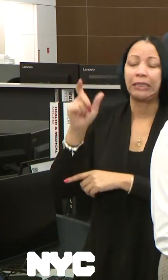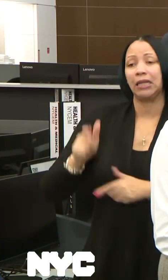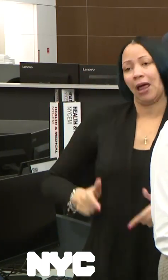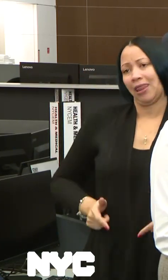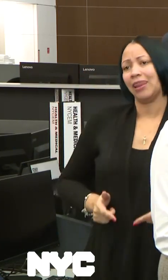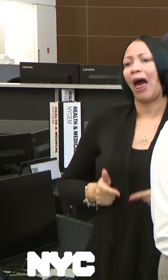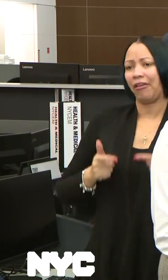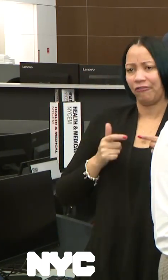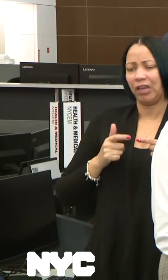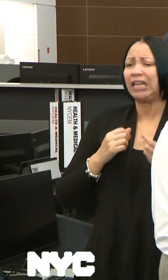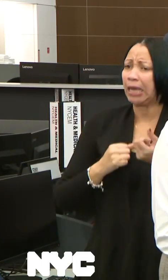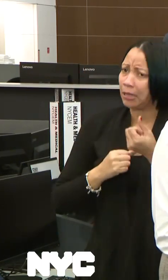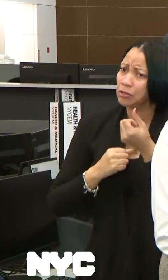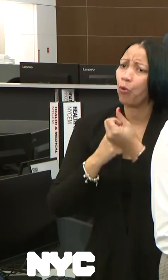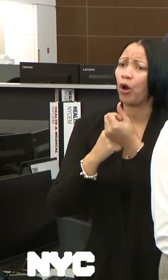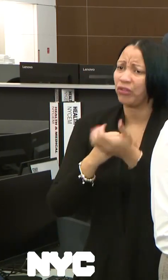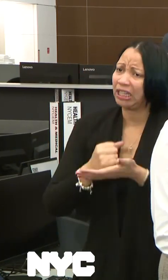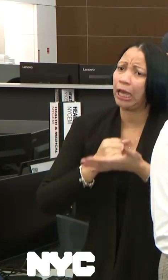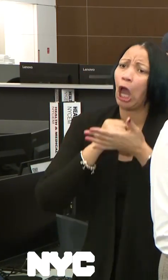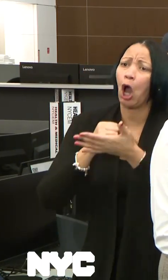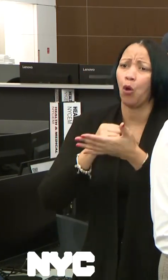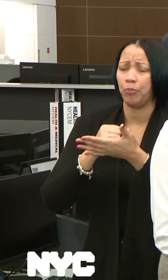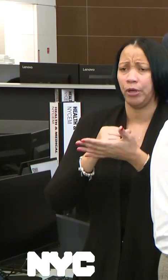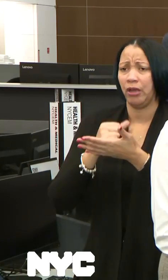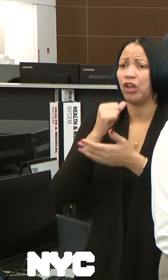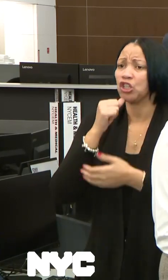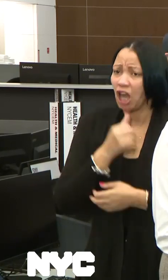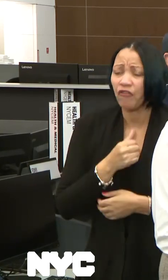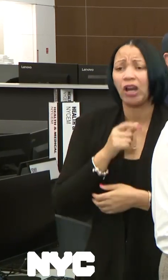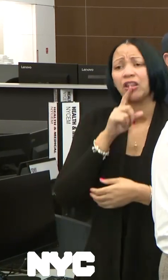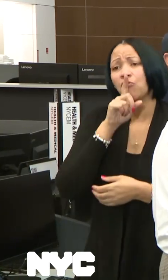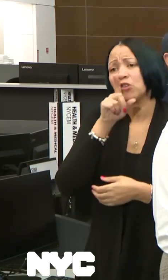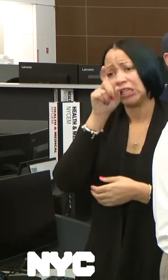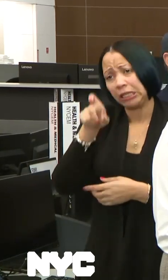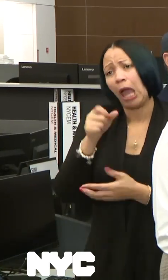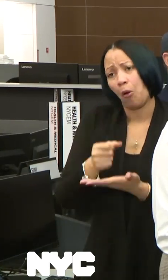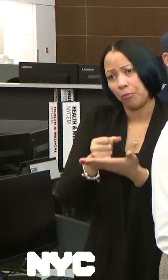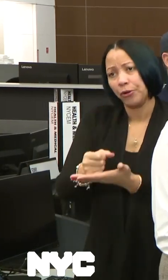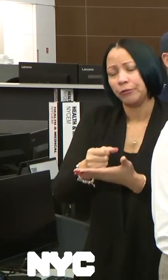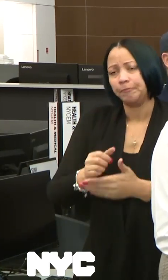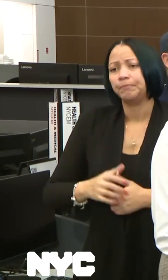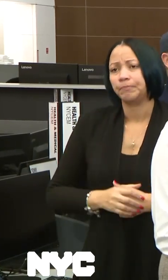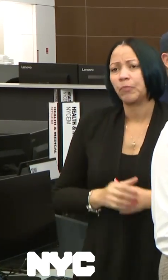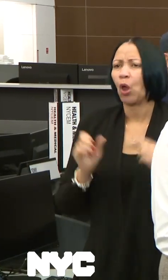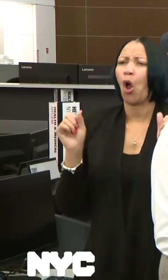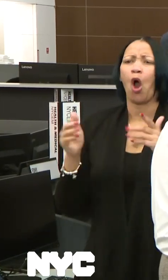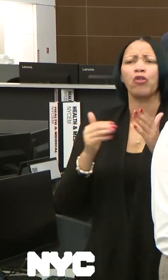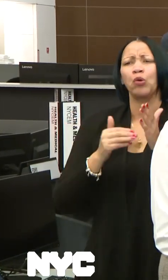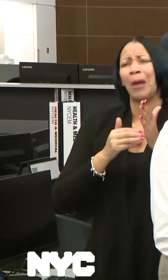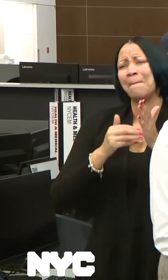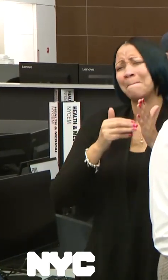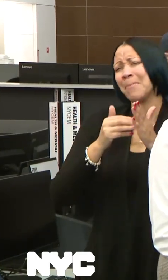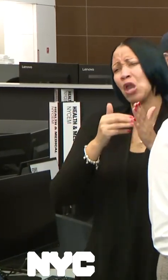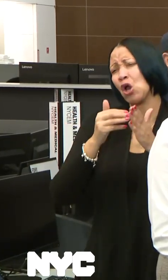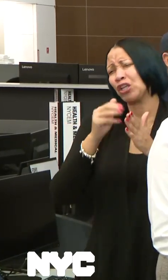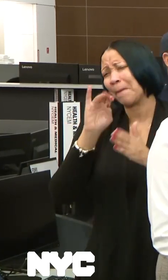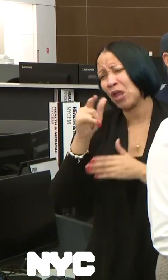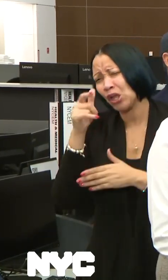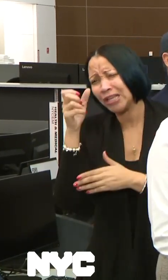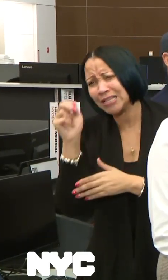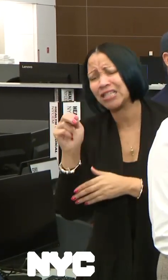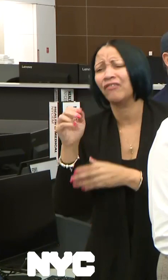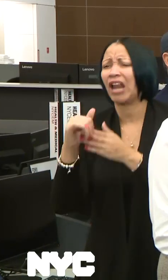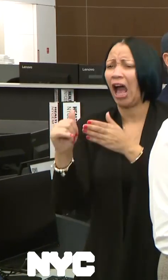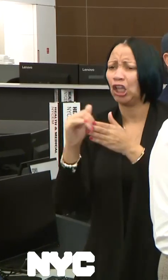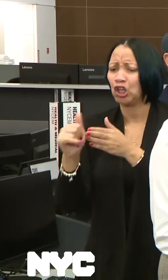lifeline right now. They're suffering. They need you to help. All those billions of dollars sitting in Washington